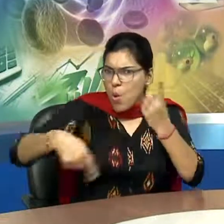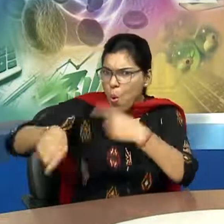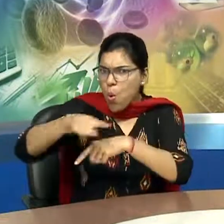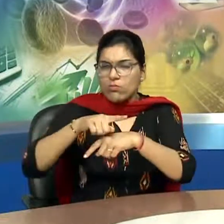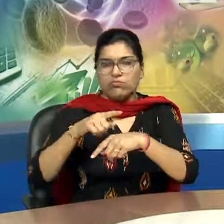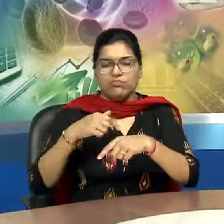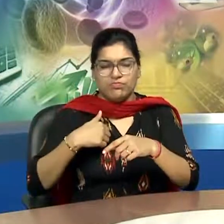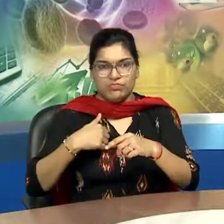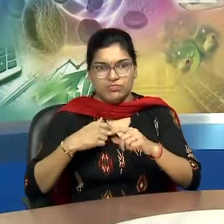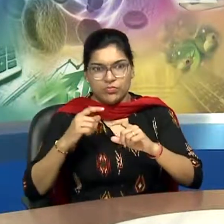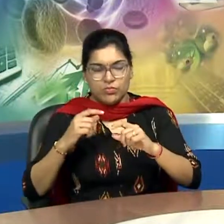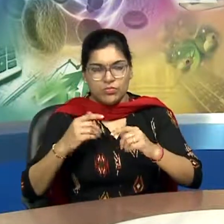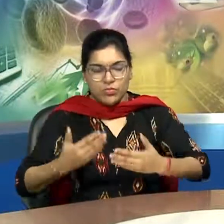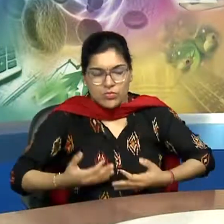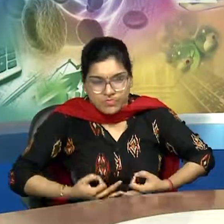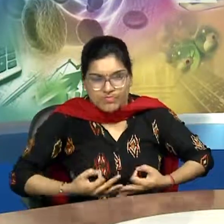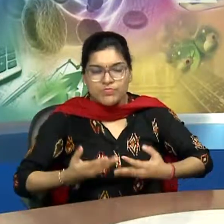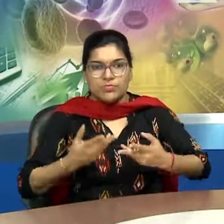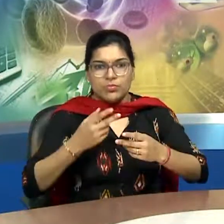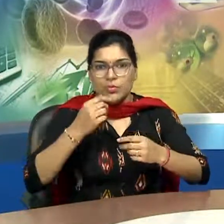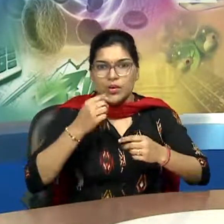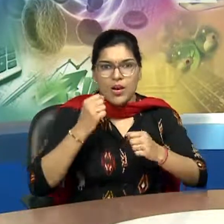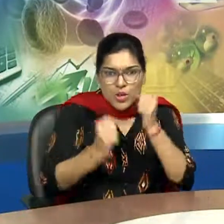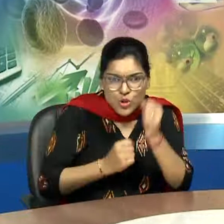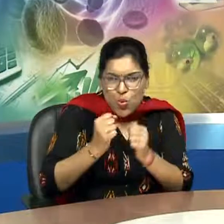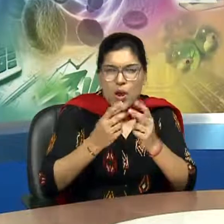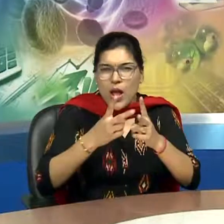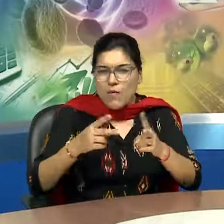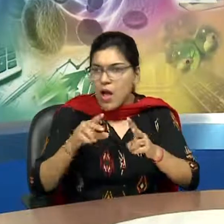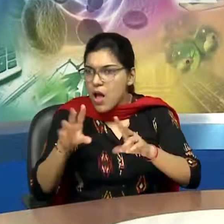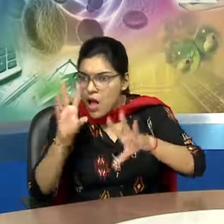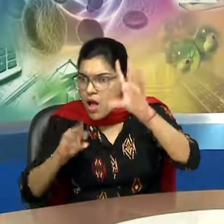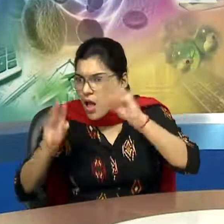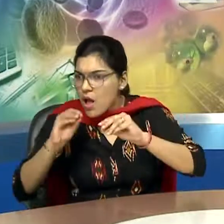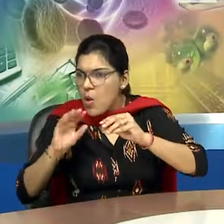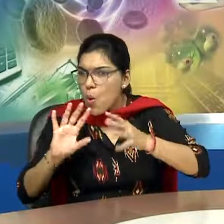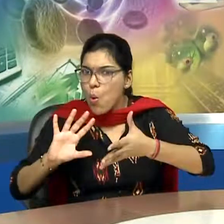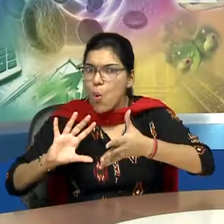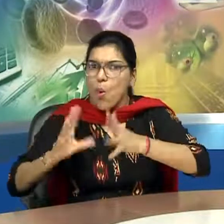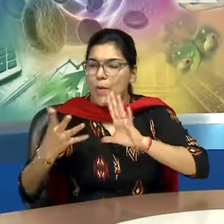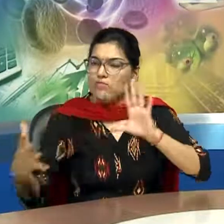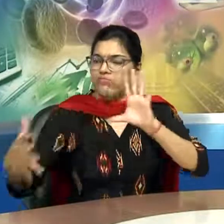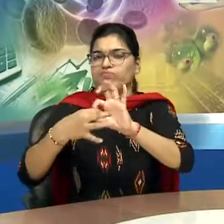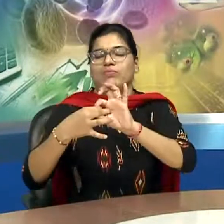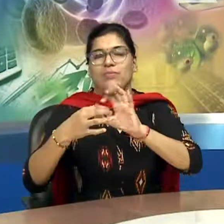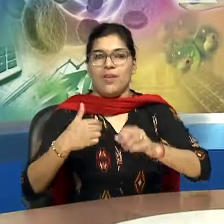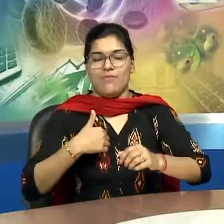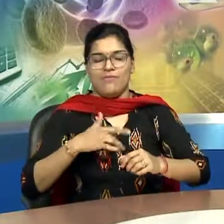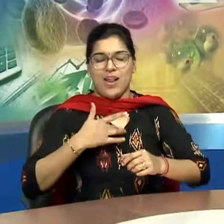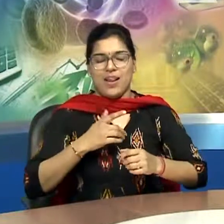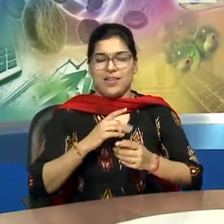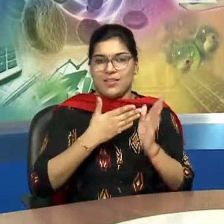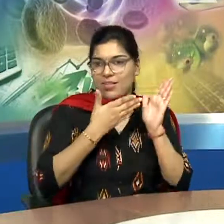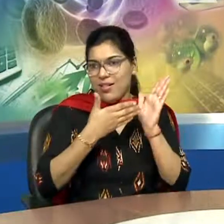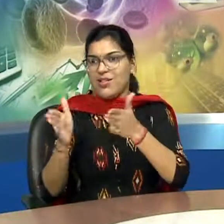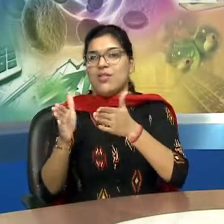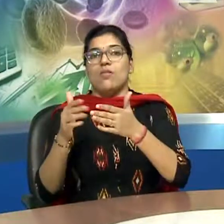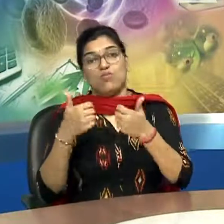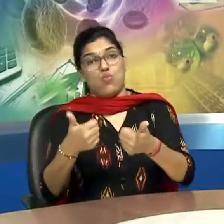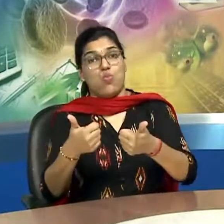So there are many healthy choices we can choose for our own benefit.